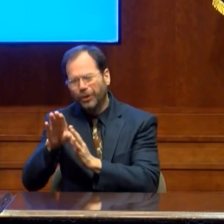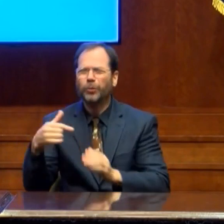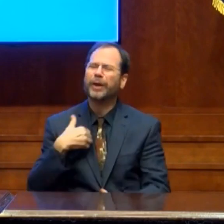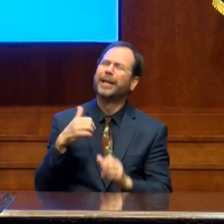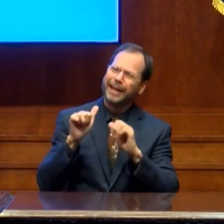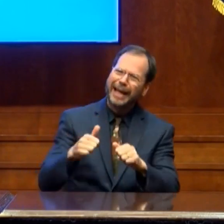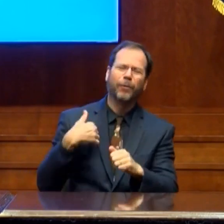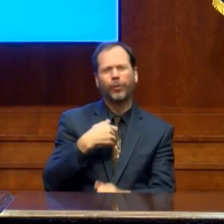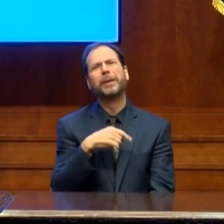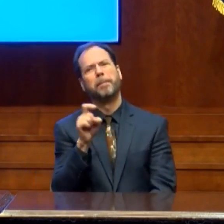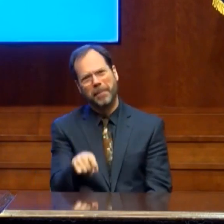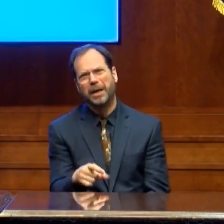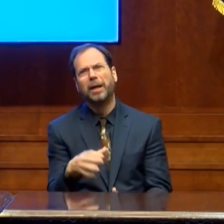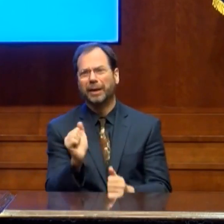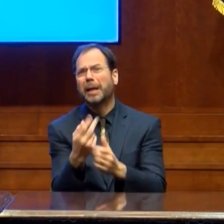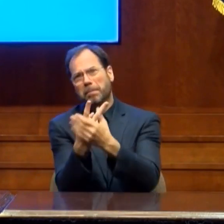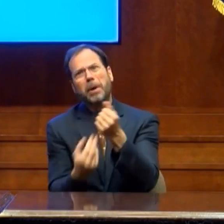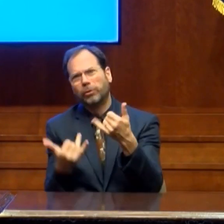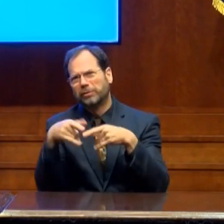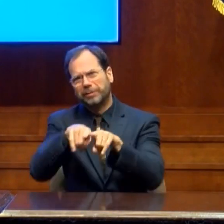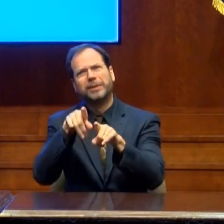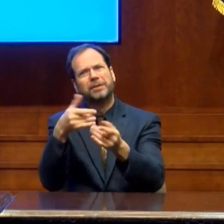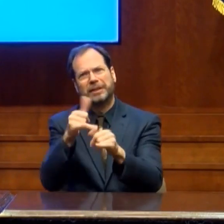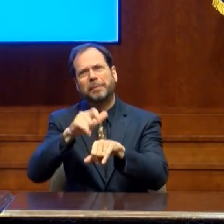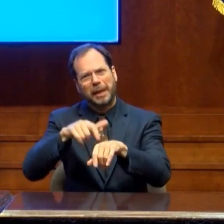must do this. So we can do both.